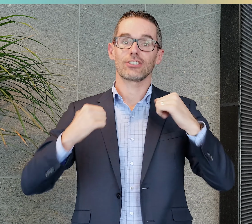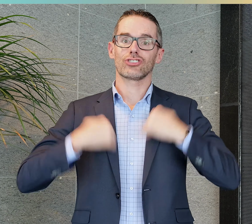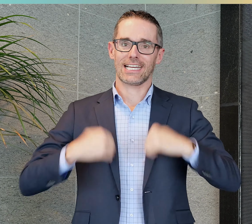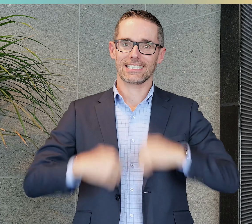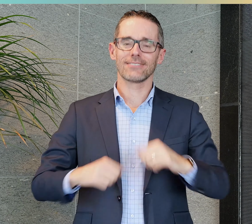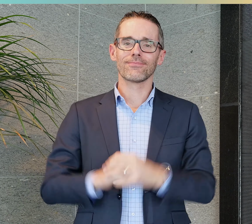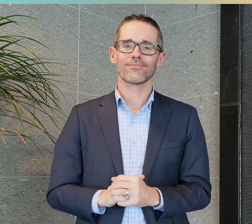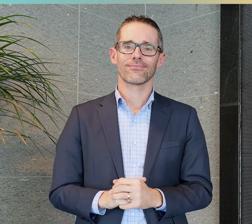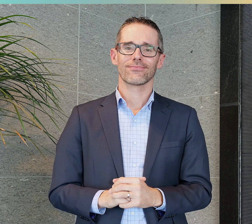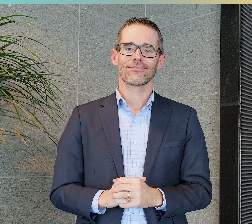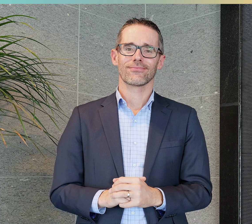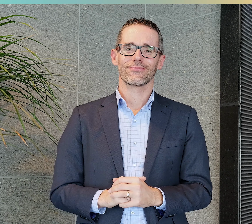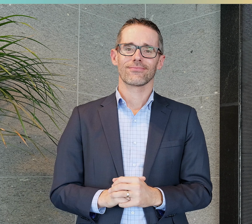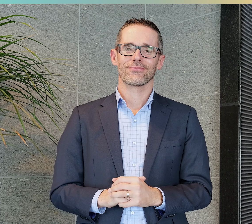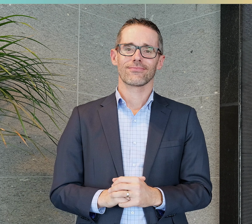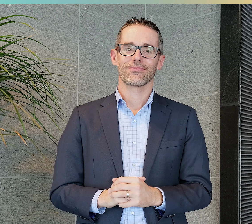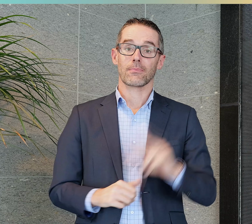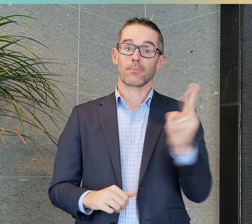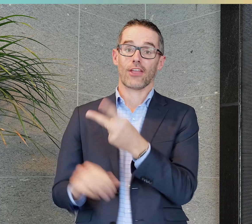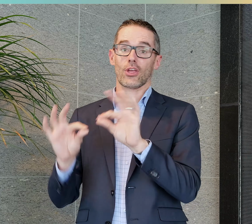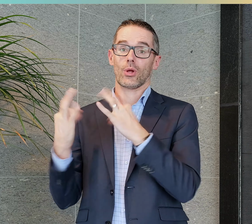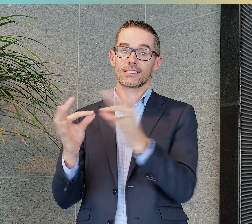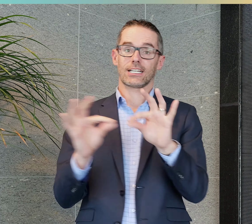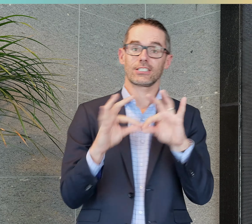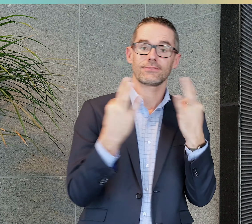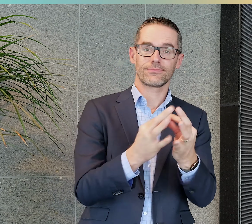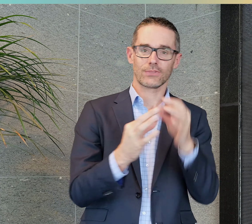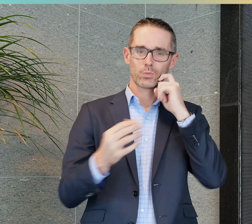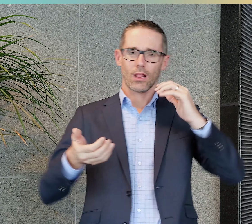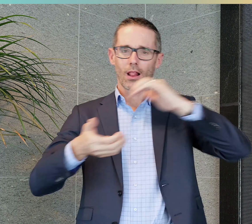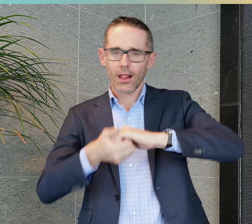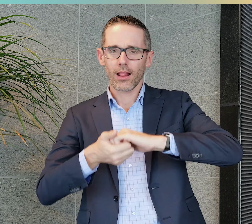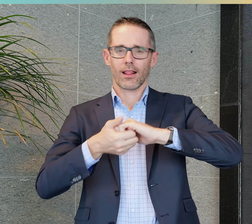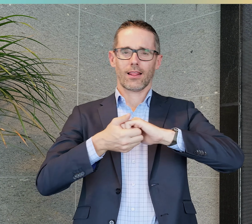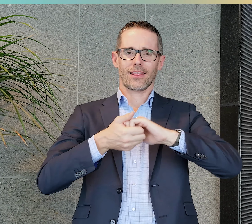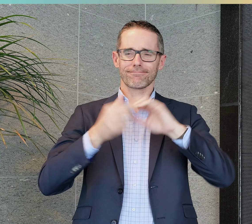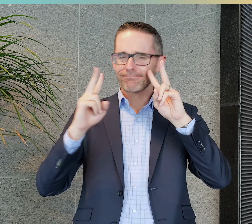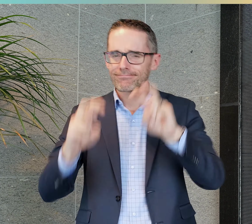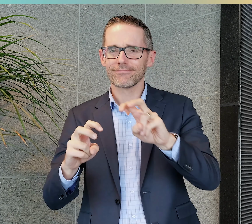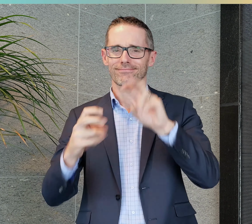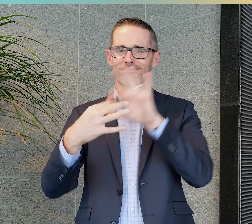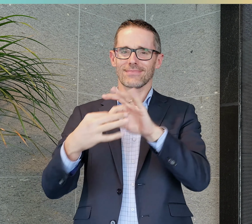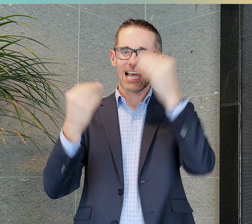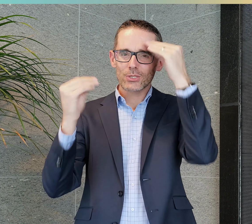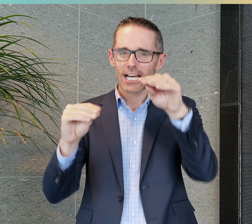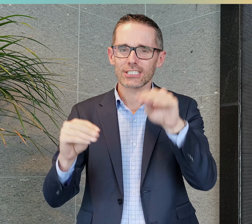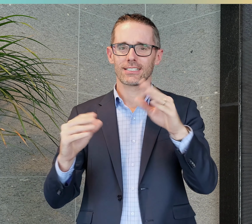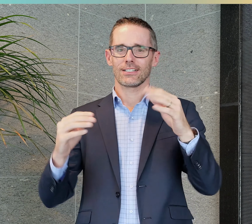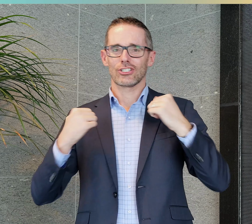education and training. Both organisations will be partnering to explore opportunities around